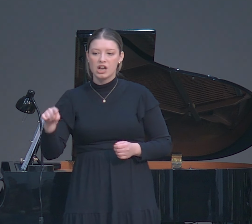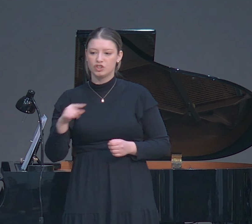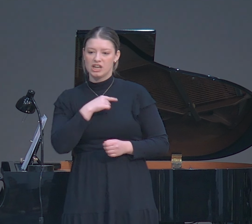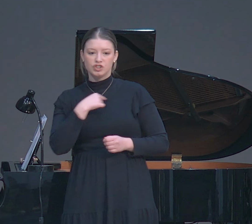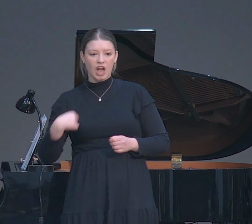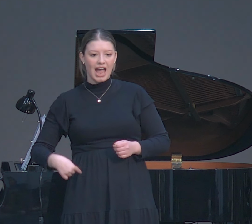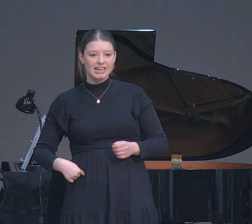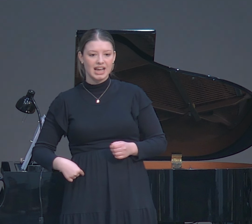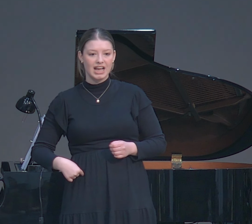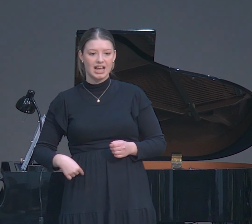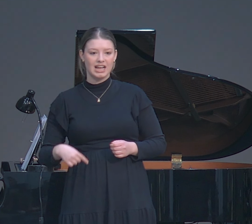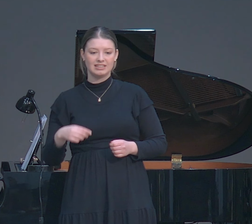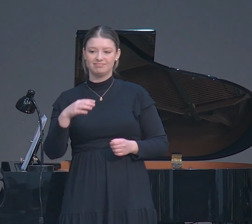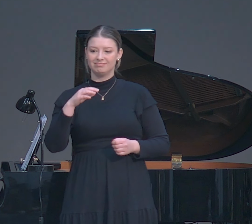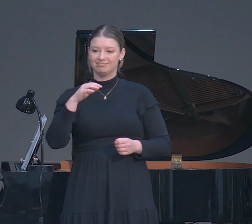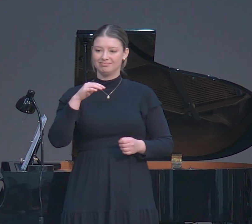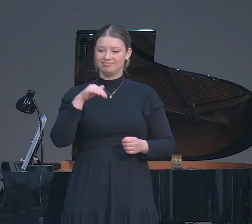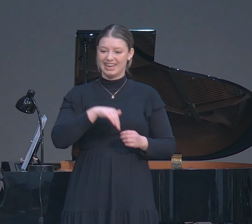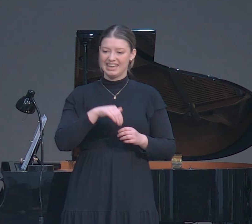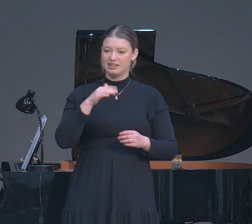China, Afghanistan, Syria.